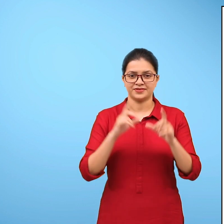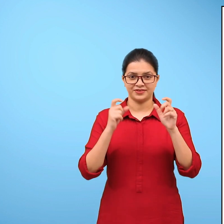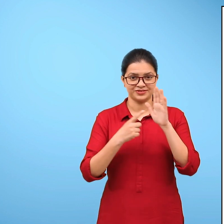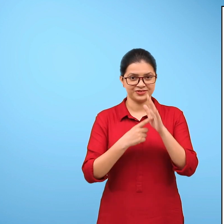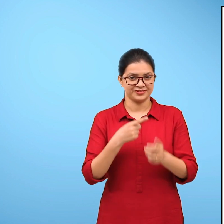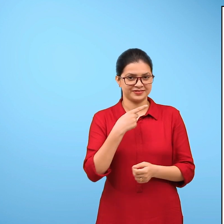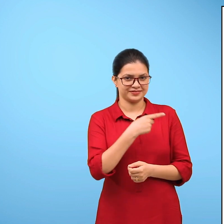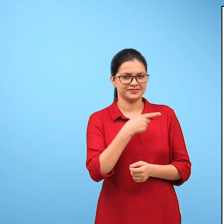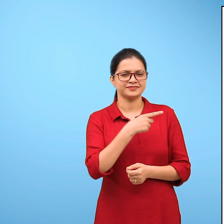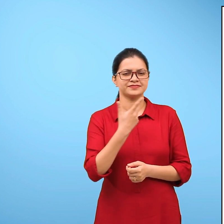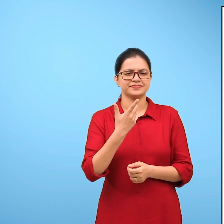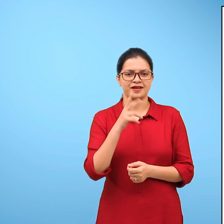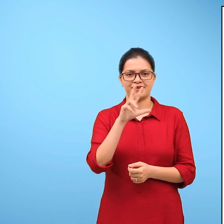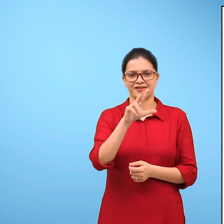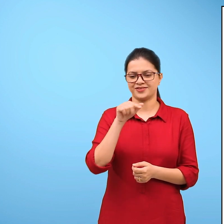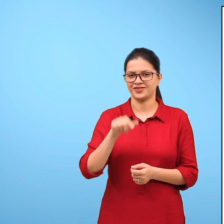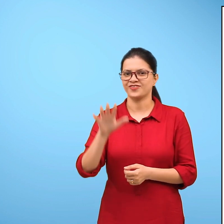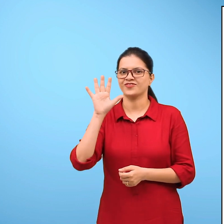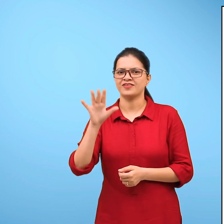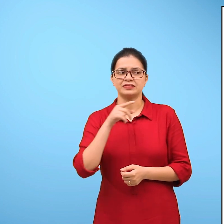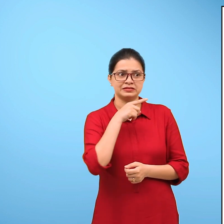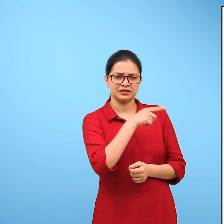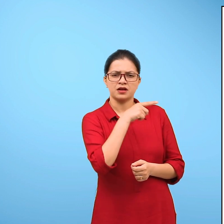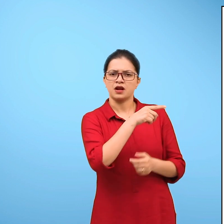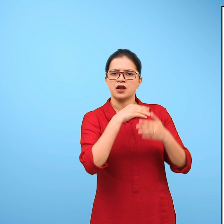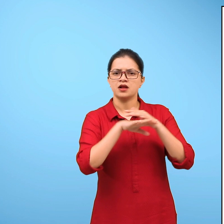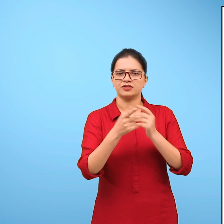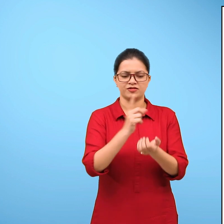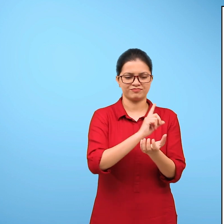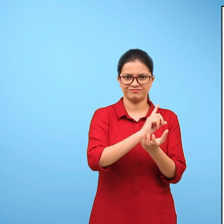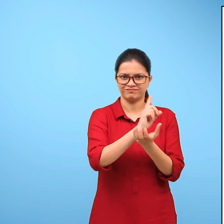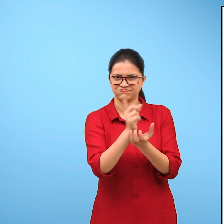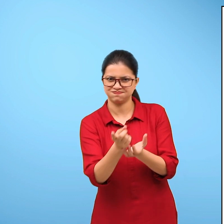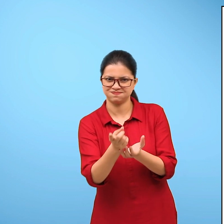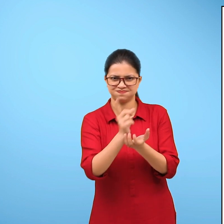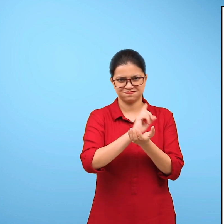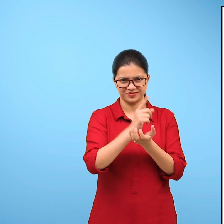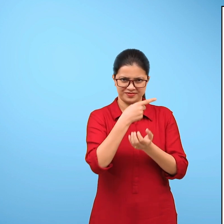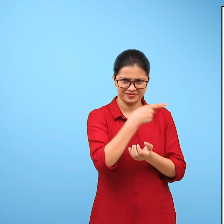What we have constructed in Figure 8.5 is different from a hinge, of course.